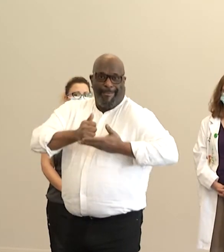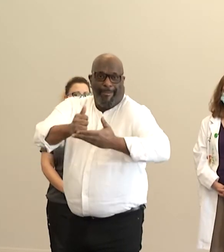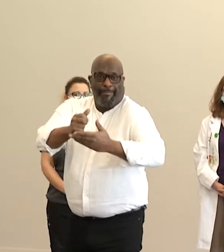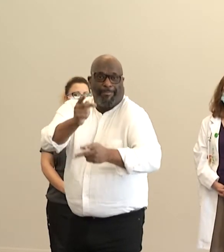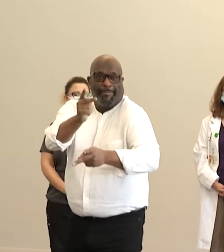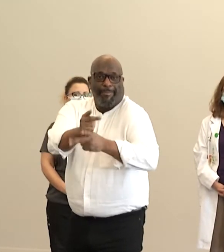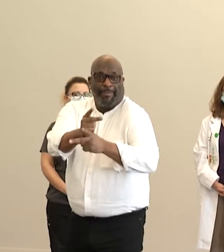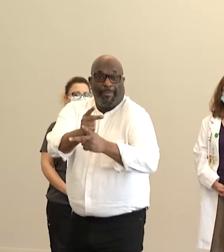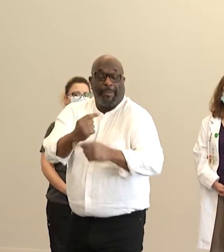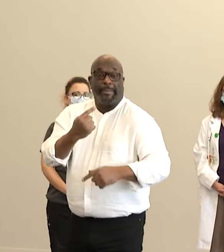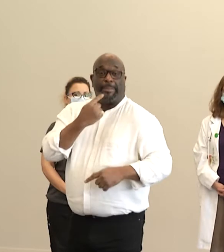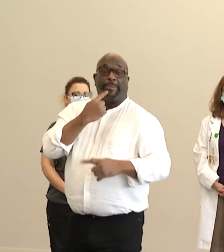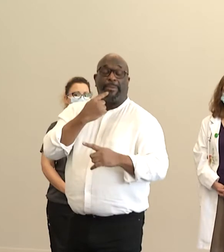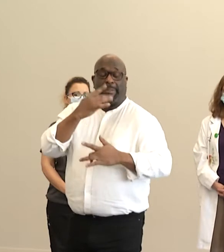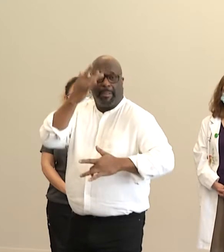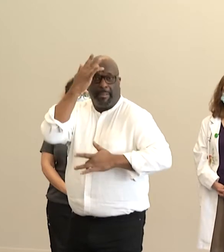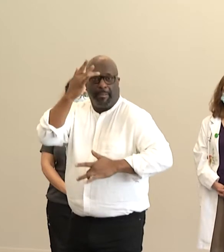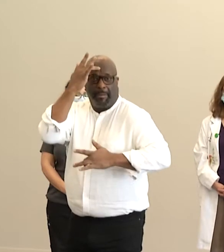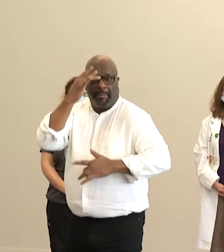care units.